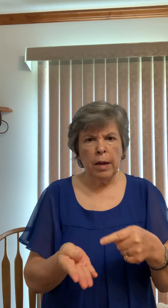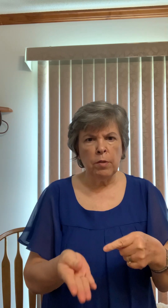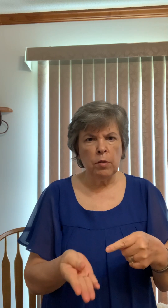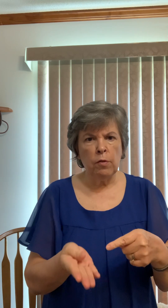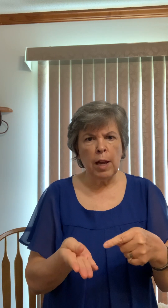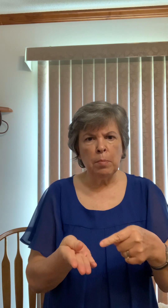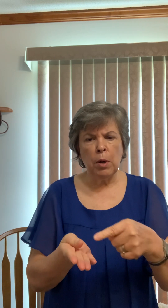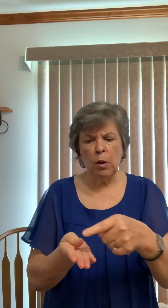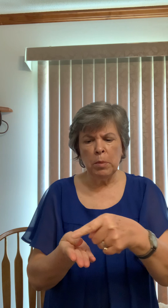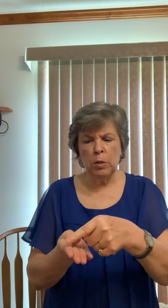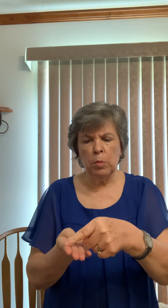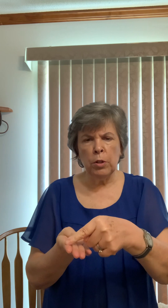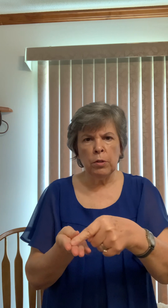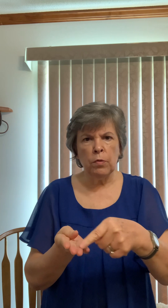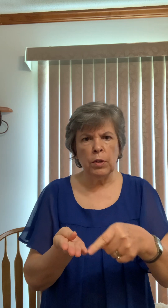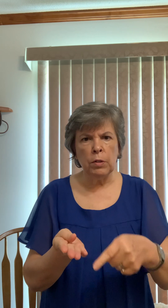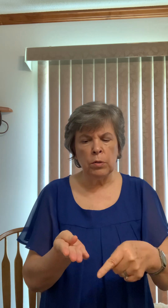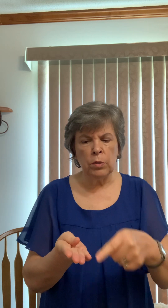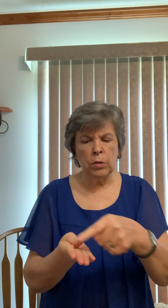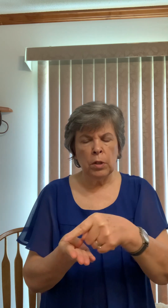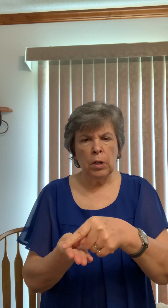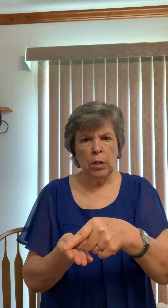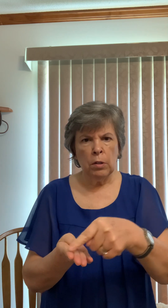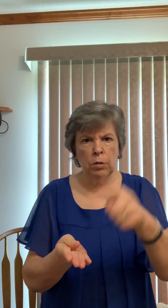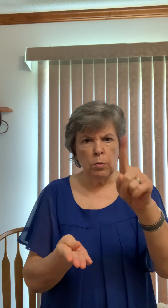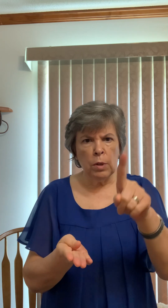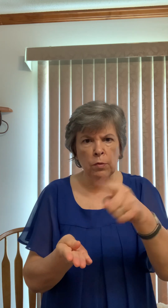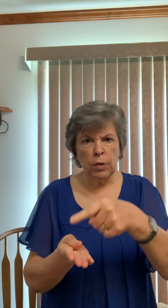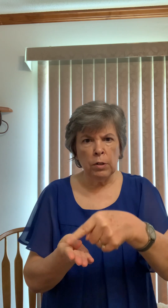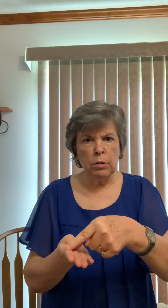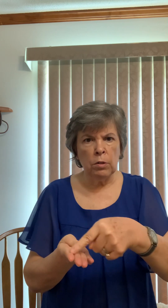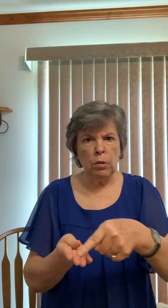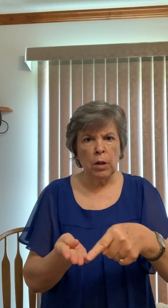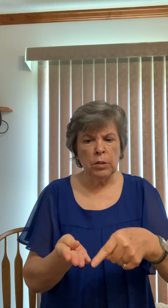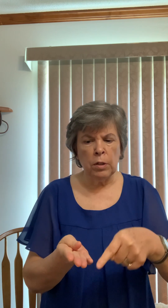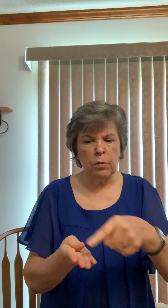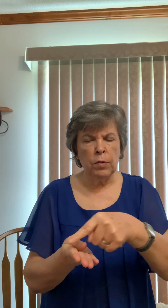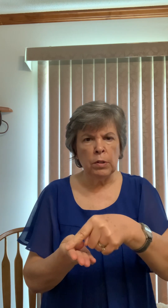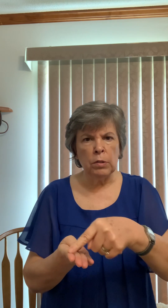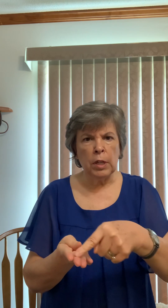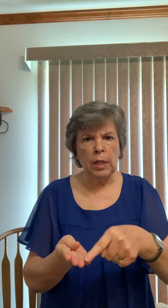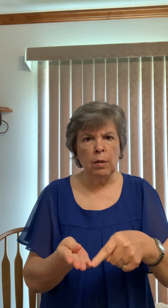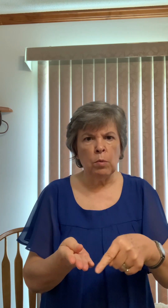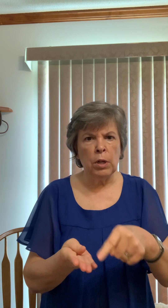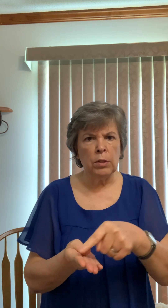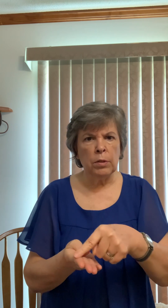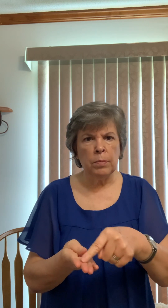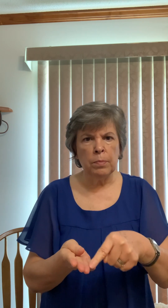your flat palm and you put your fingers, or your one finger across the other fingers like that. What?